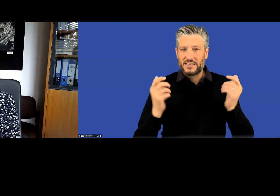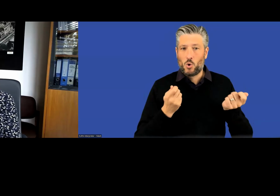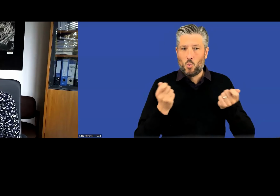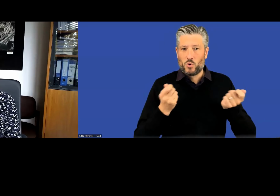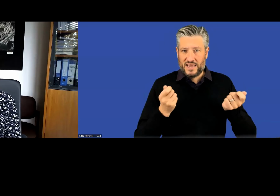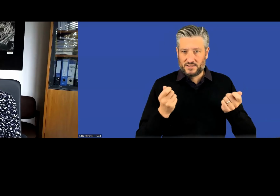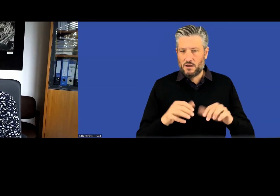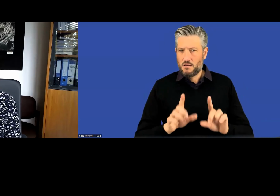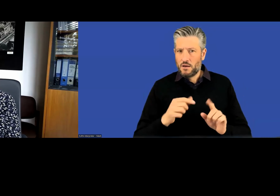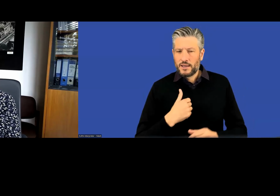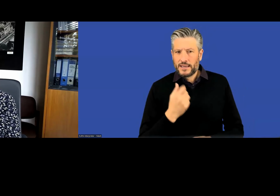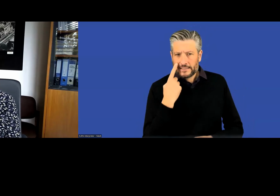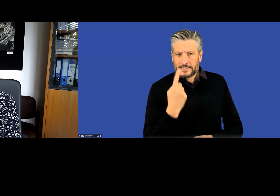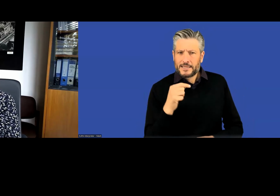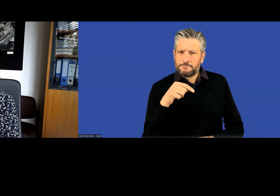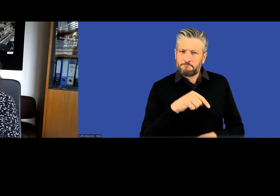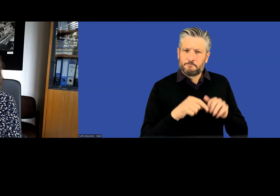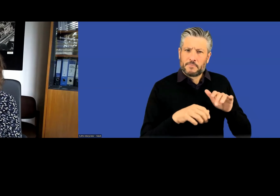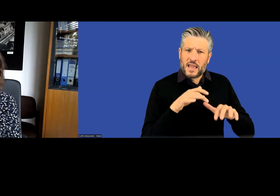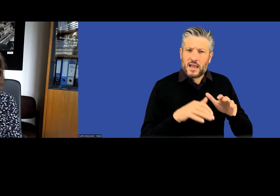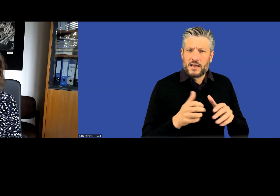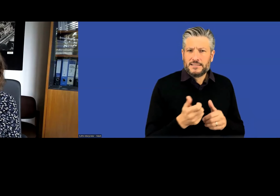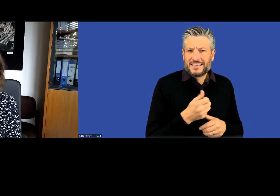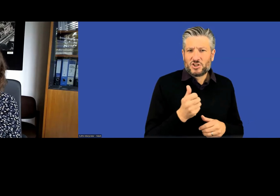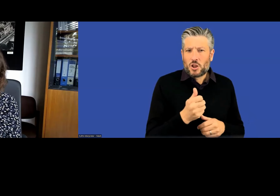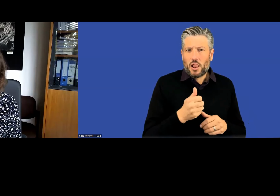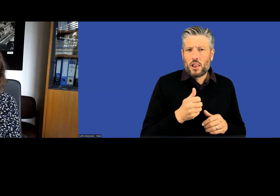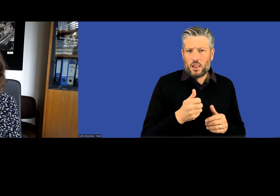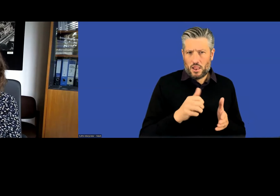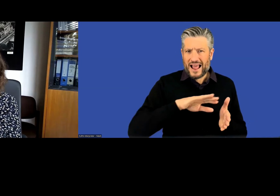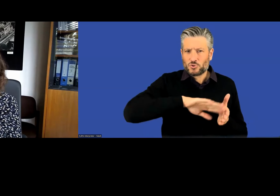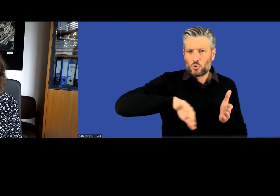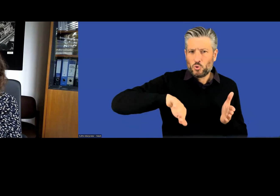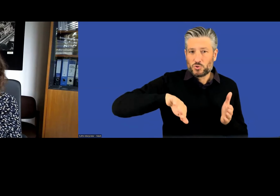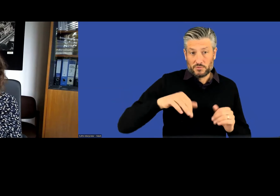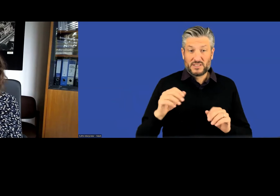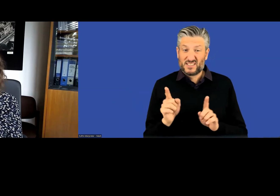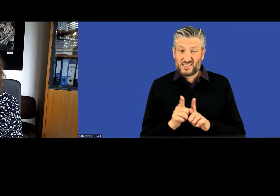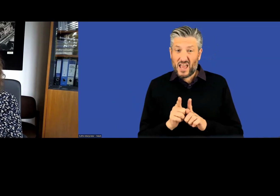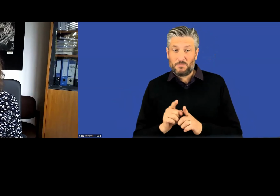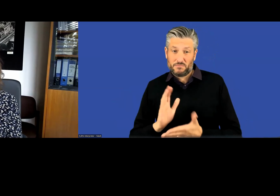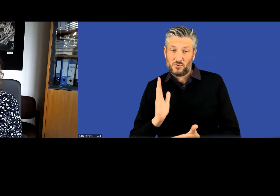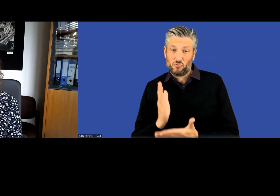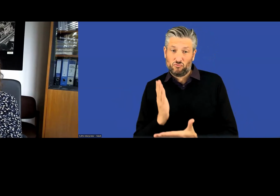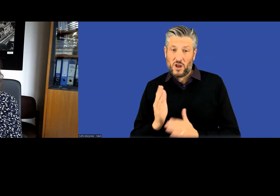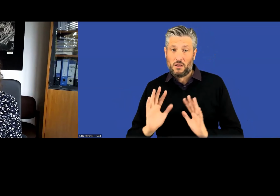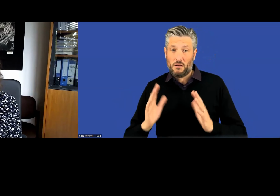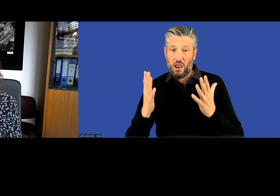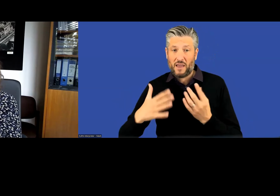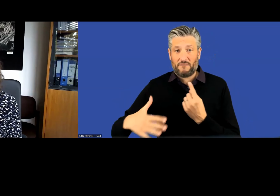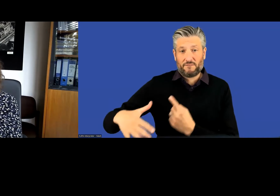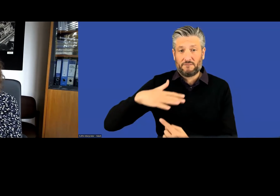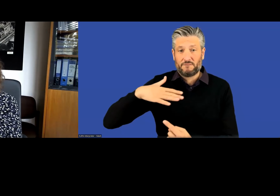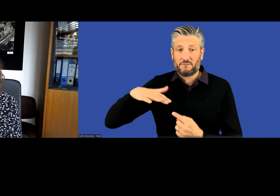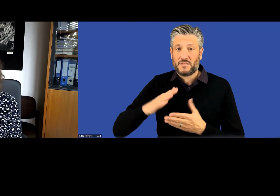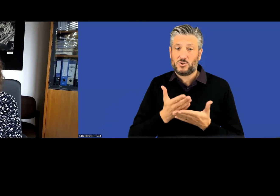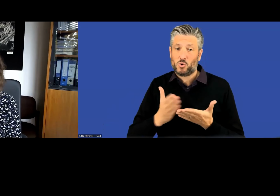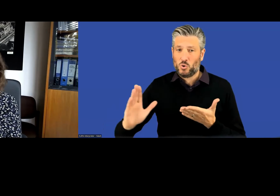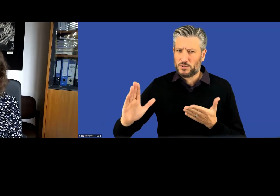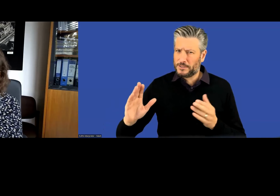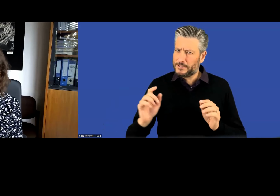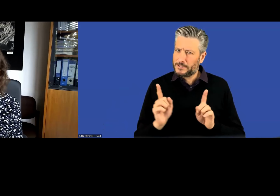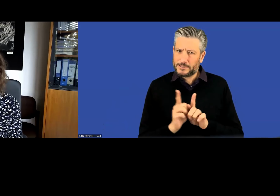closely mirrors the structures and the dynamics of social exclusion in general. Now, technical accessibility,